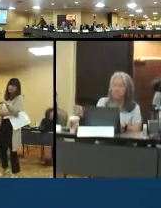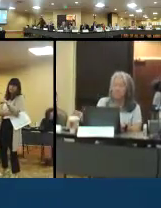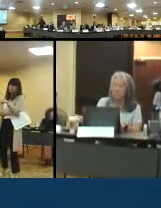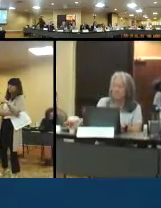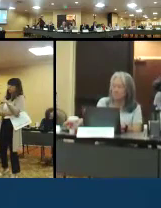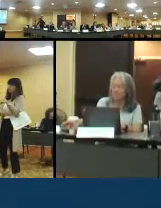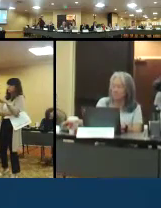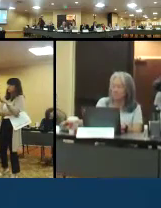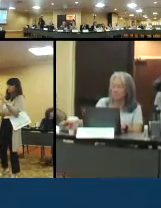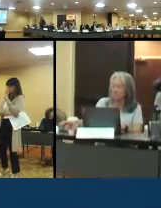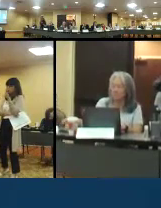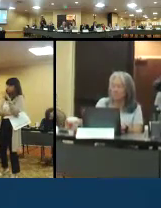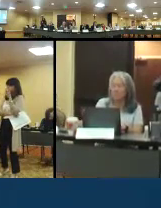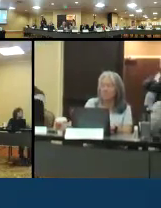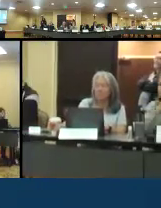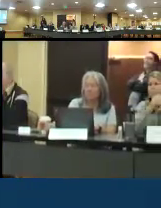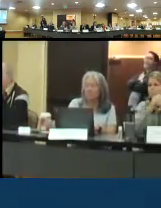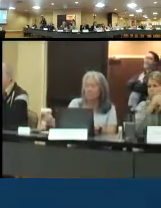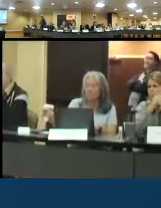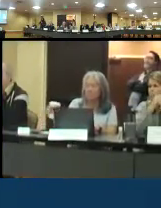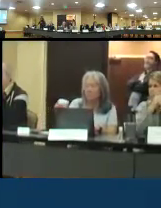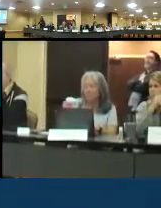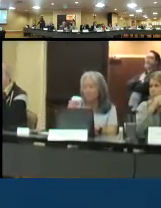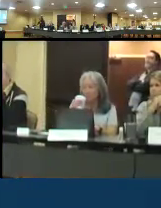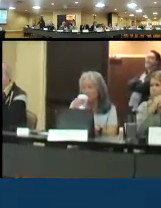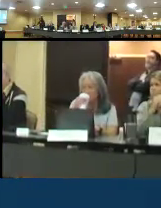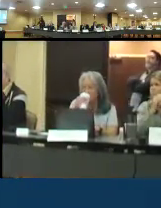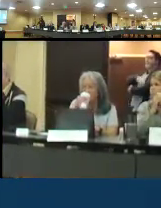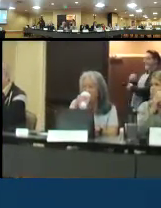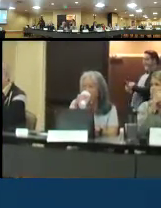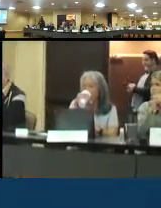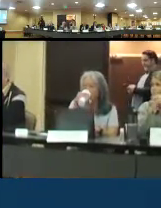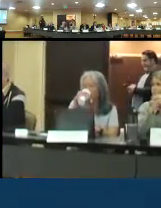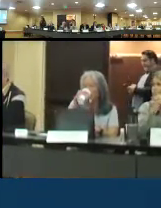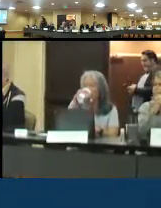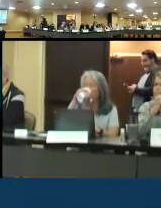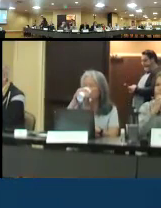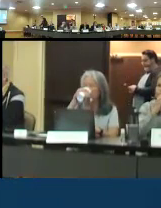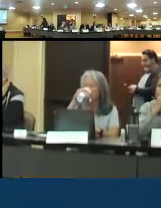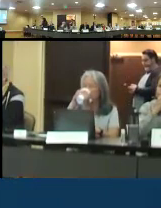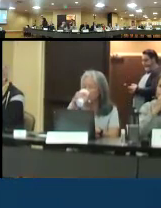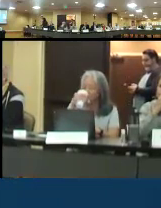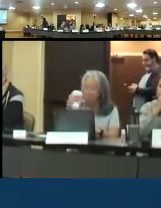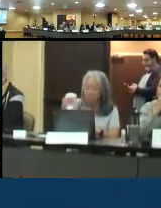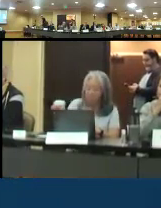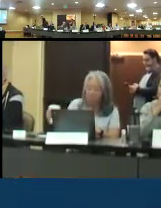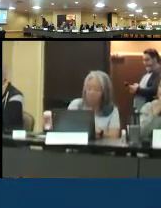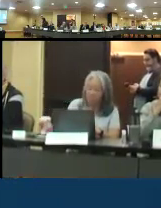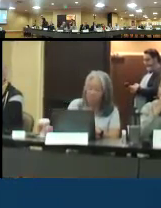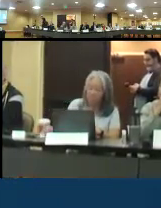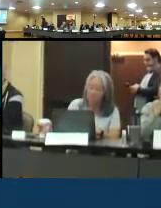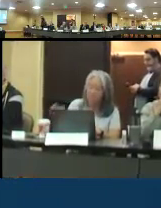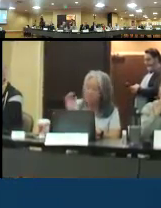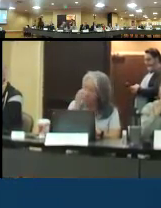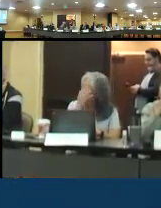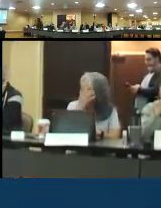Claudia just asked a question, just to reconfirm that what we mean is for anyone in a crisis to call